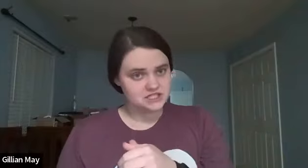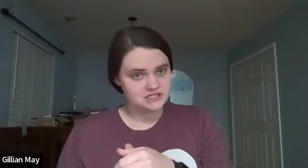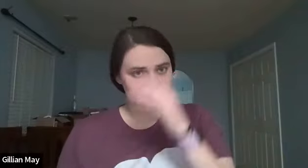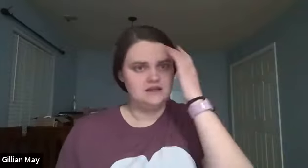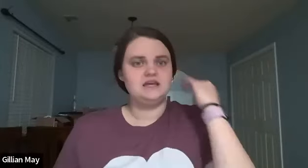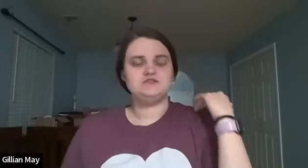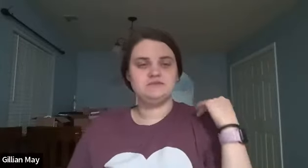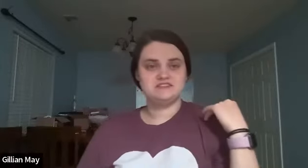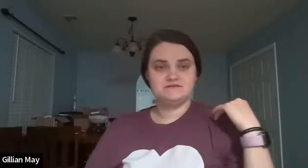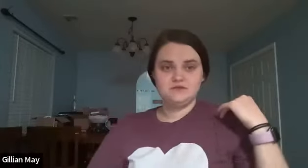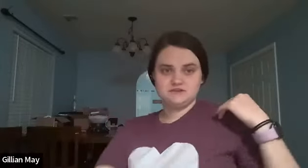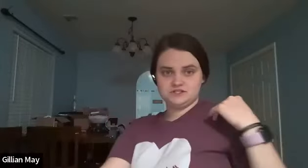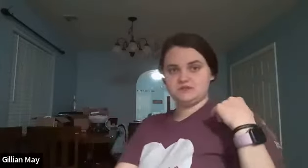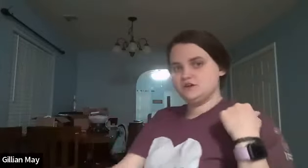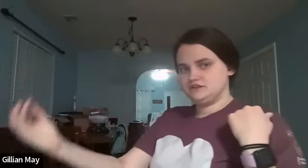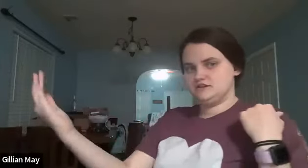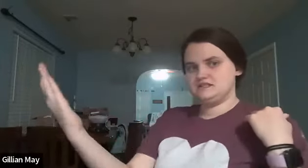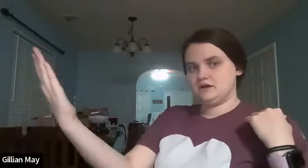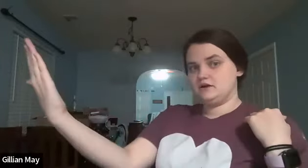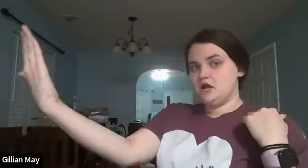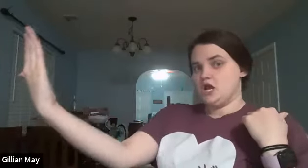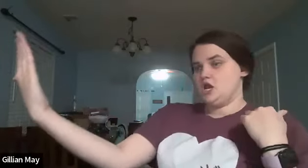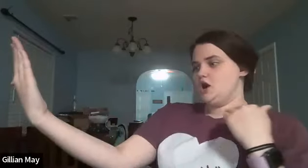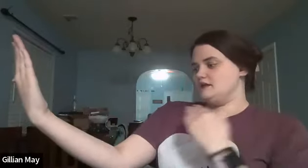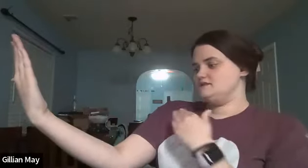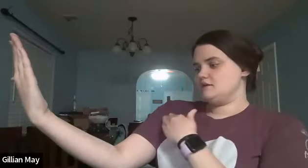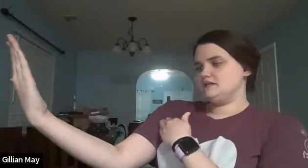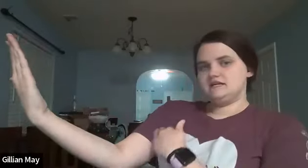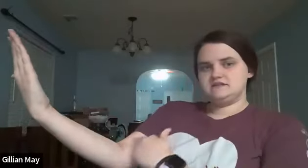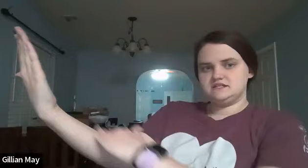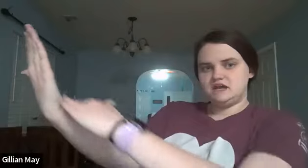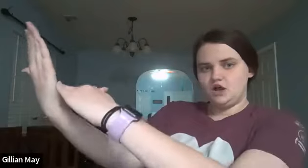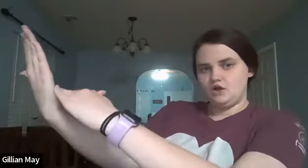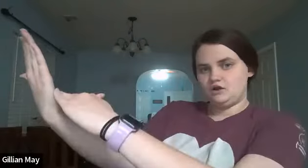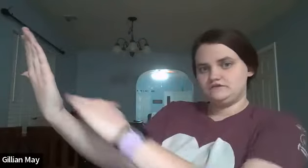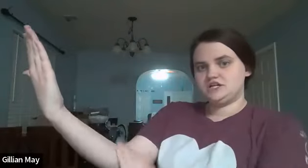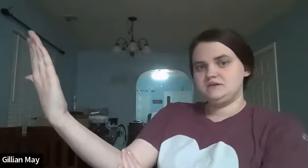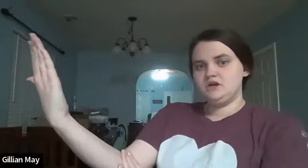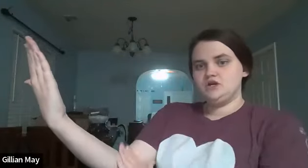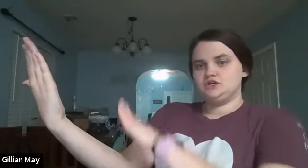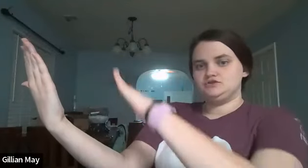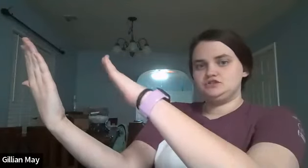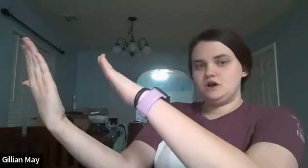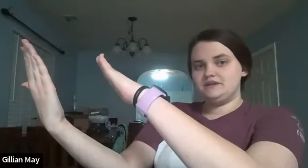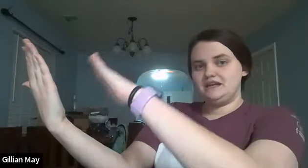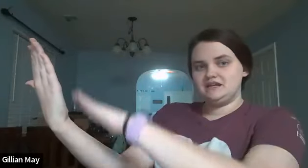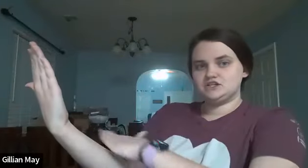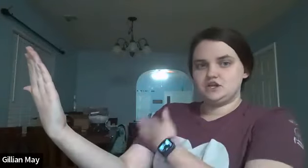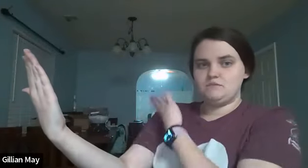Musician is going to be the sign for music, which I'm going to turn so you can see better. Non-dominant is in this kind of curve shape. Your dominant hand is going to go